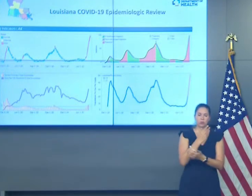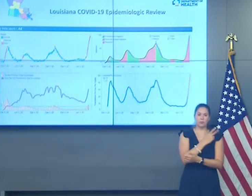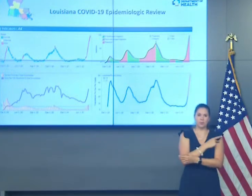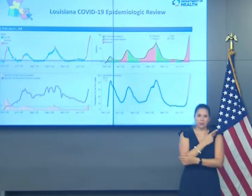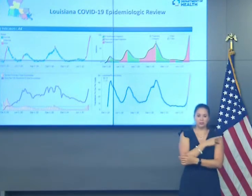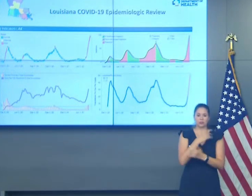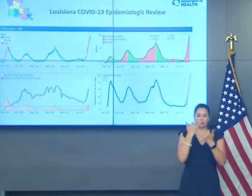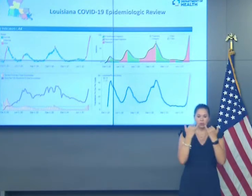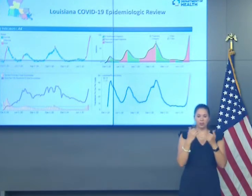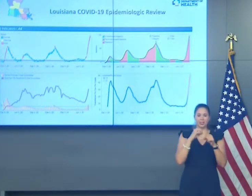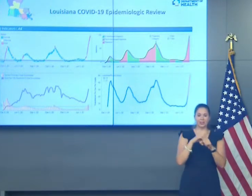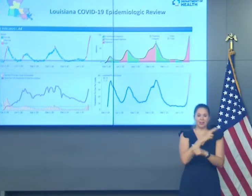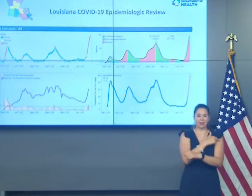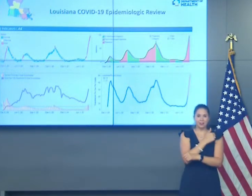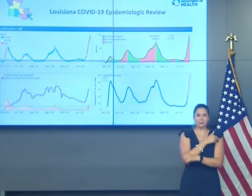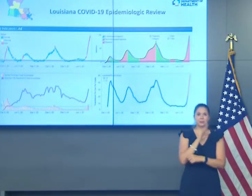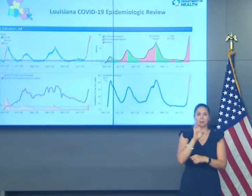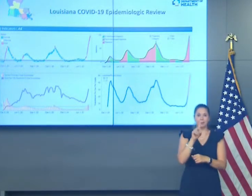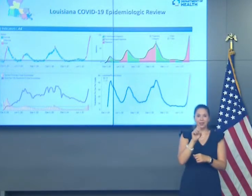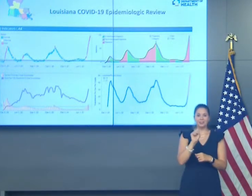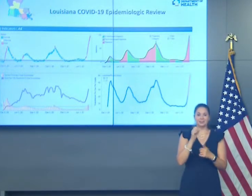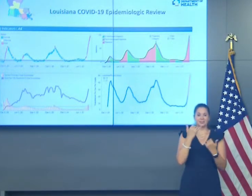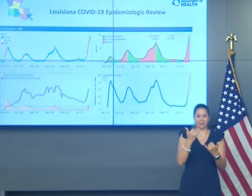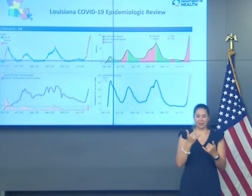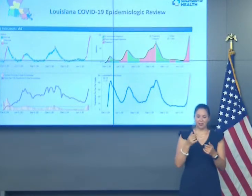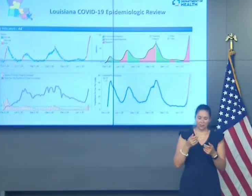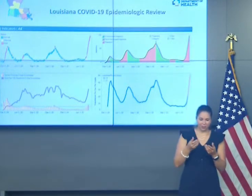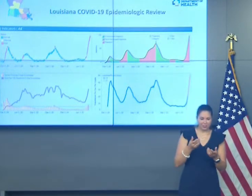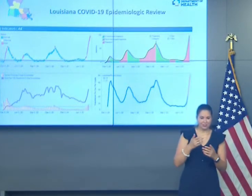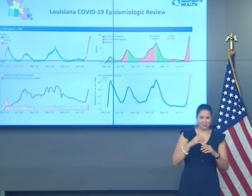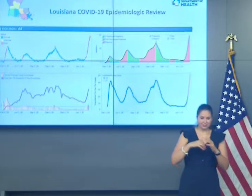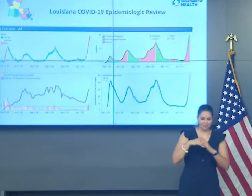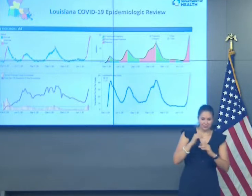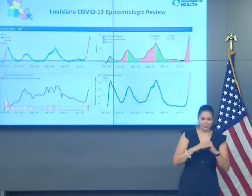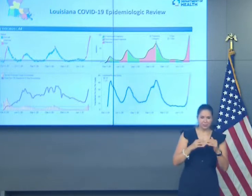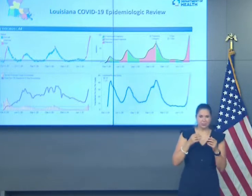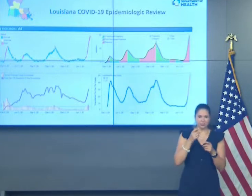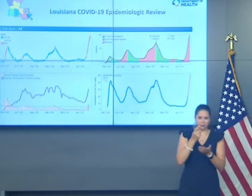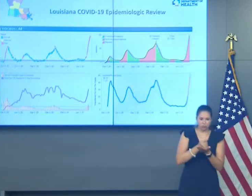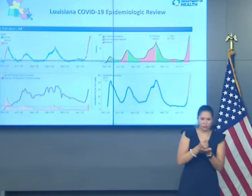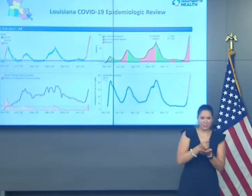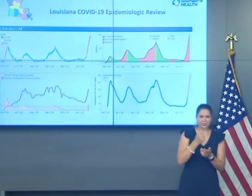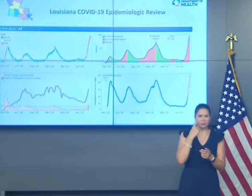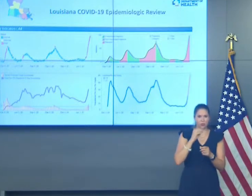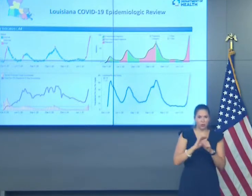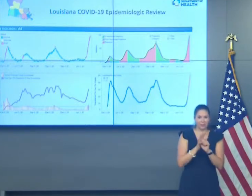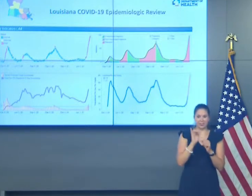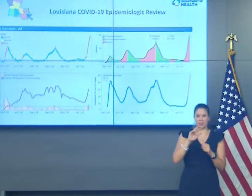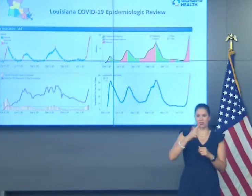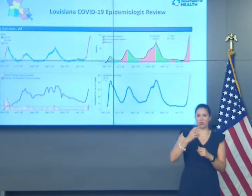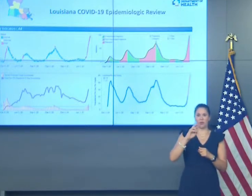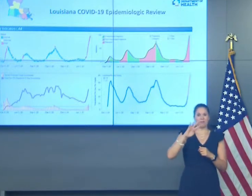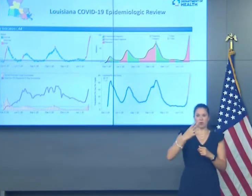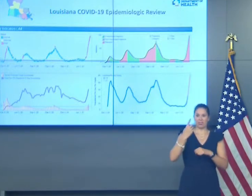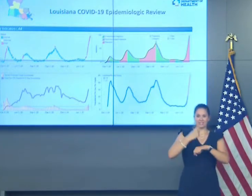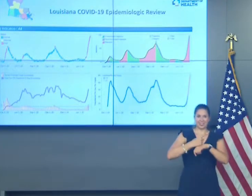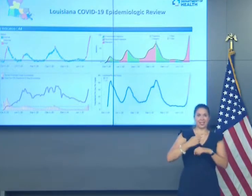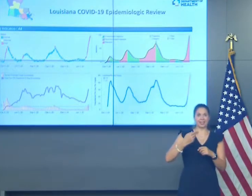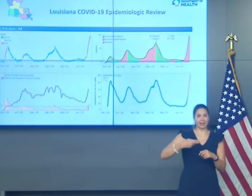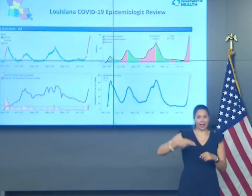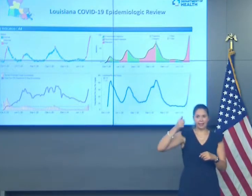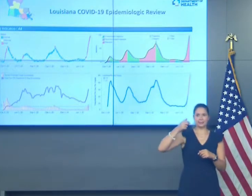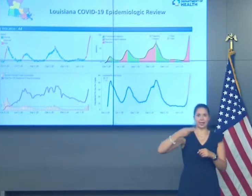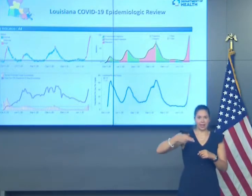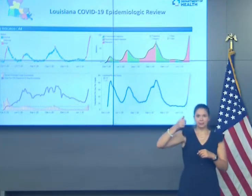patients currently in hospital beds being treated with COVID-19. That, again, is for the 3rd or 4th day the highest number that we have